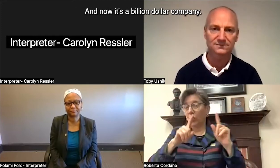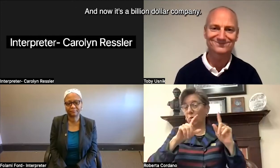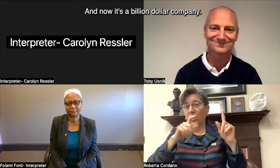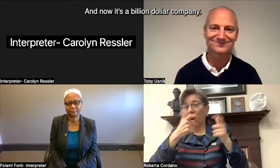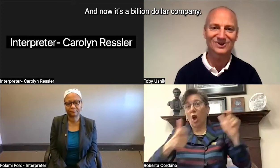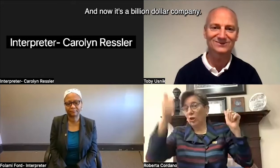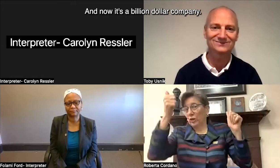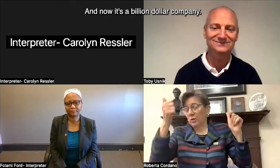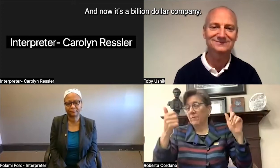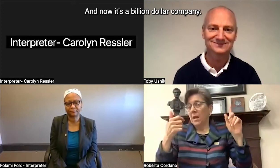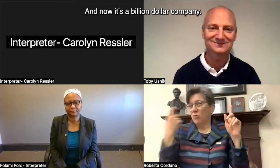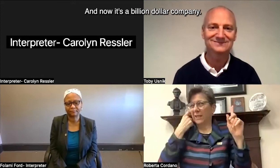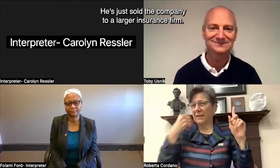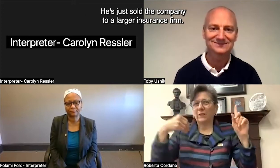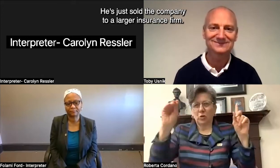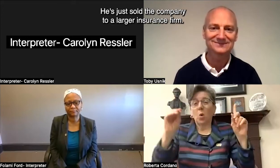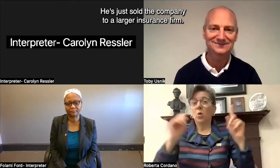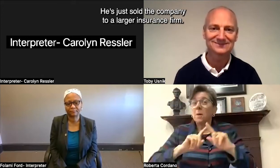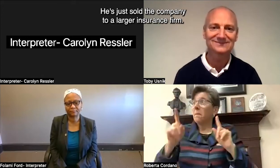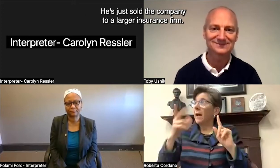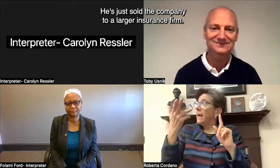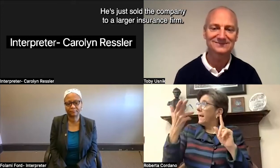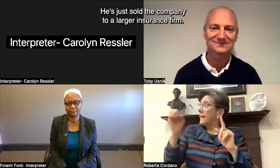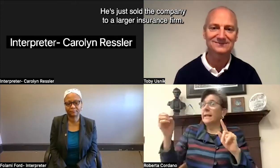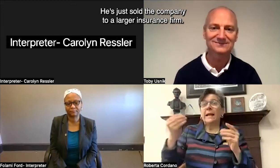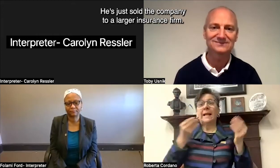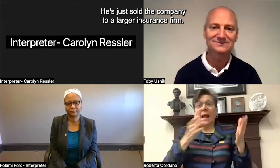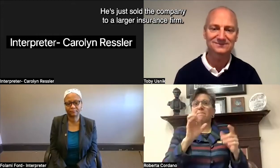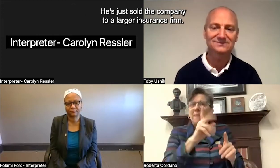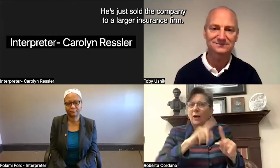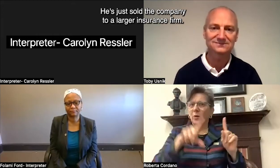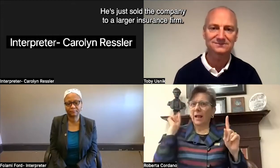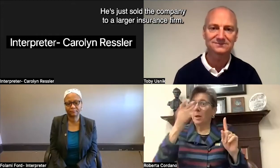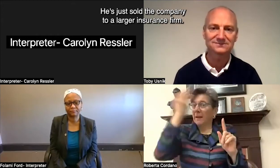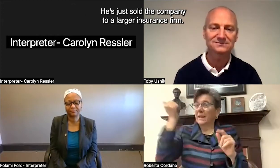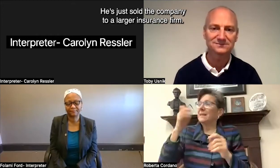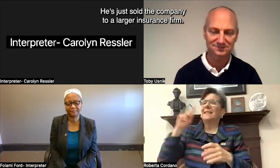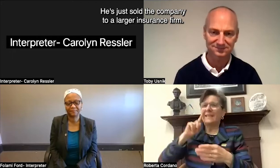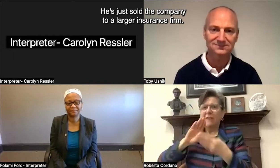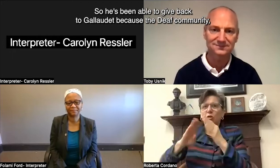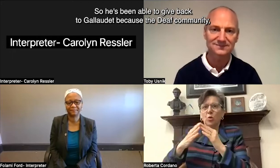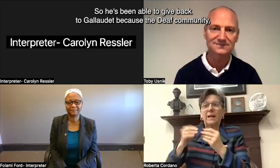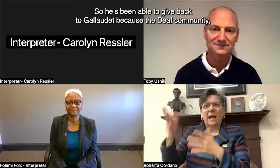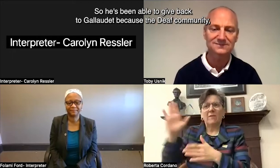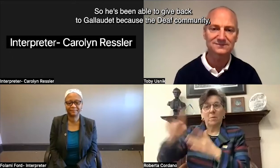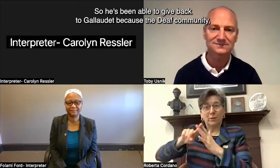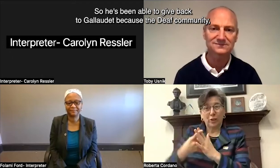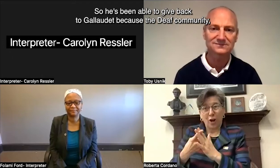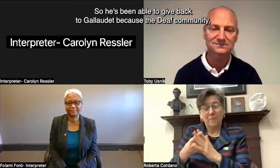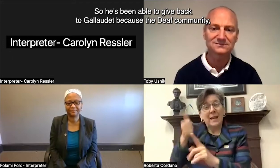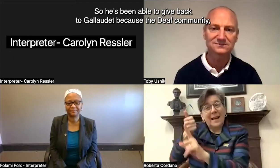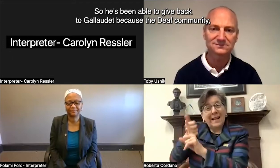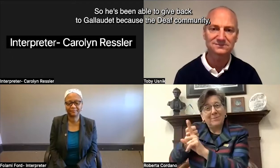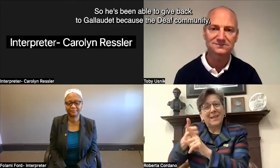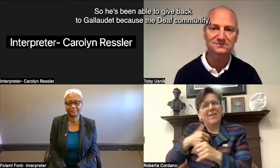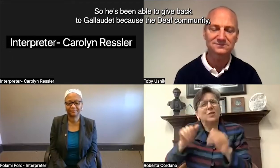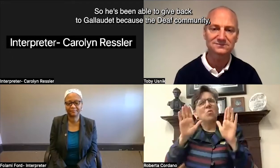company. He's just sold the company to a larger insurance firm. So, he's been able to give back to Gallaudet because the deaf